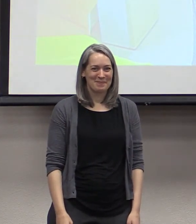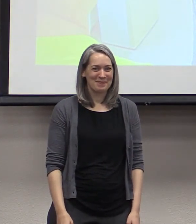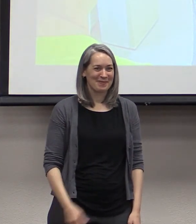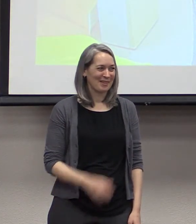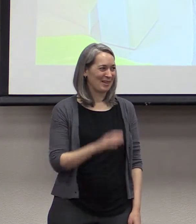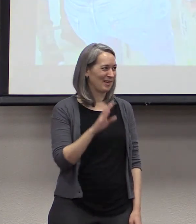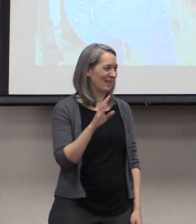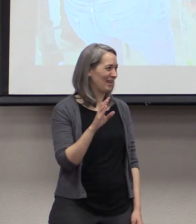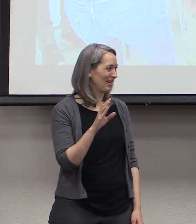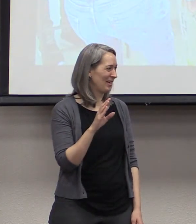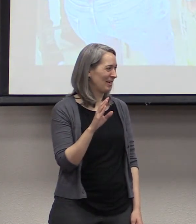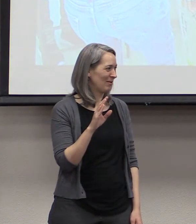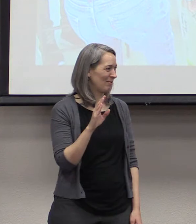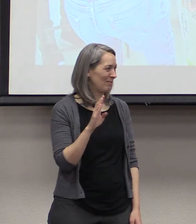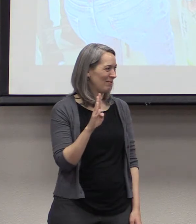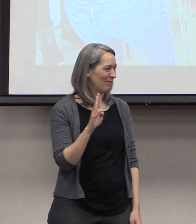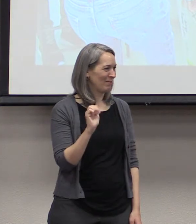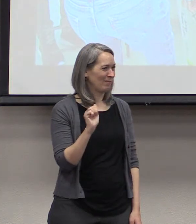it to Bailey.